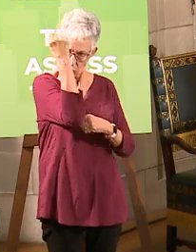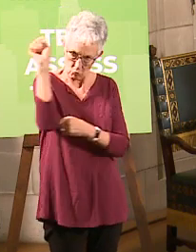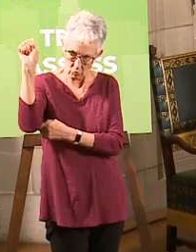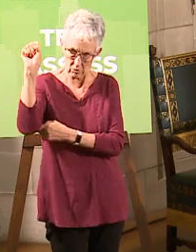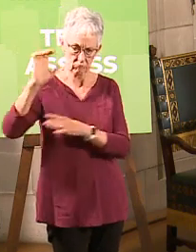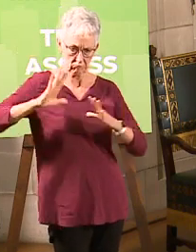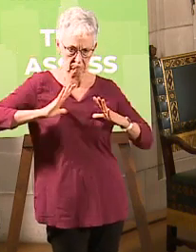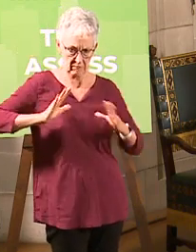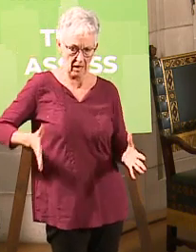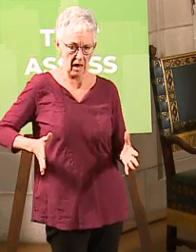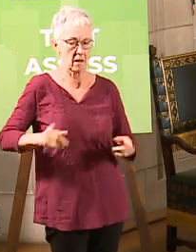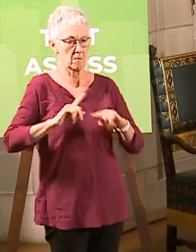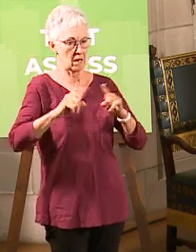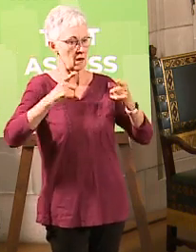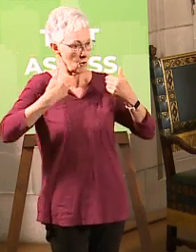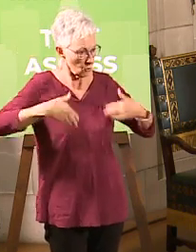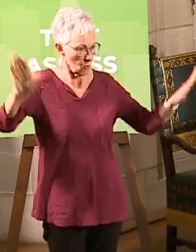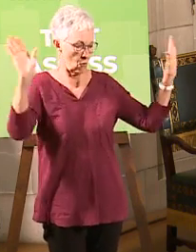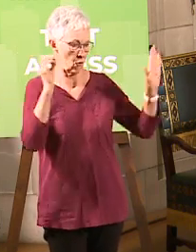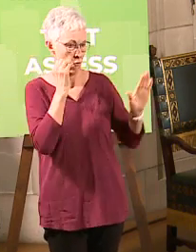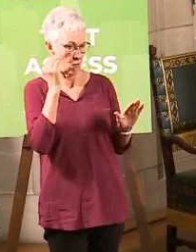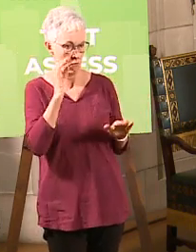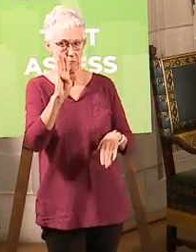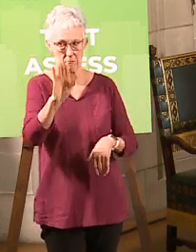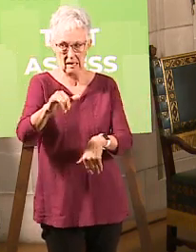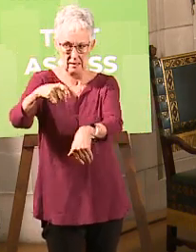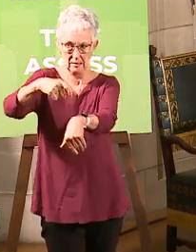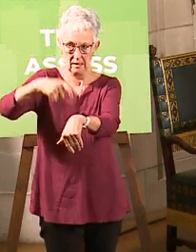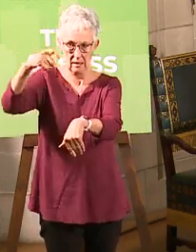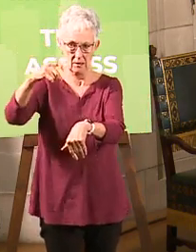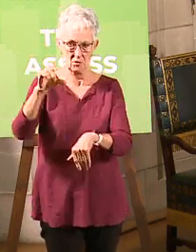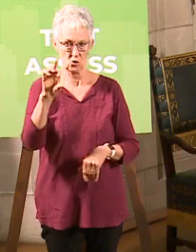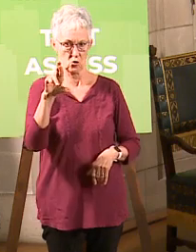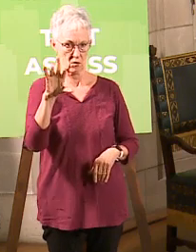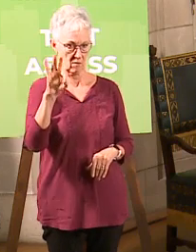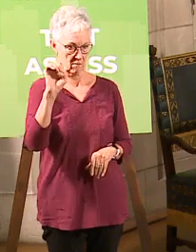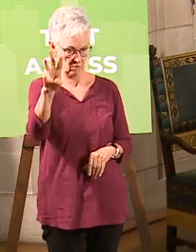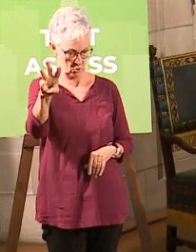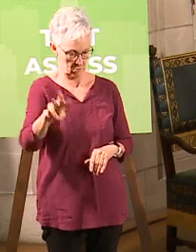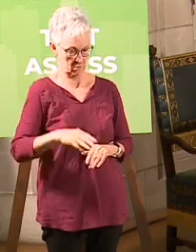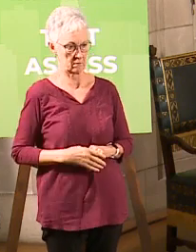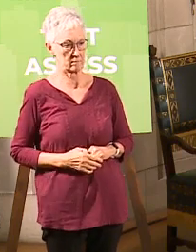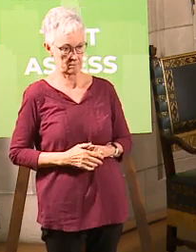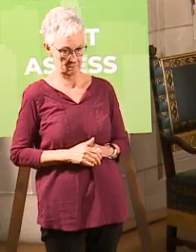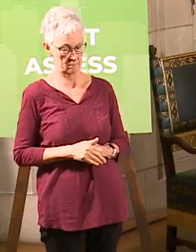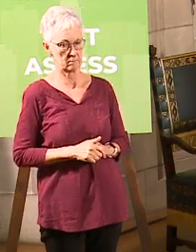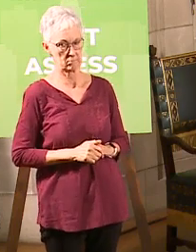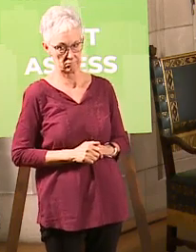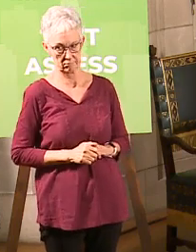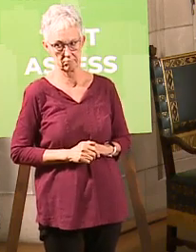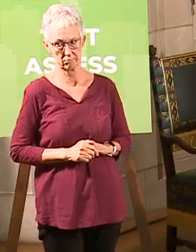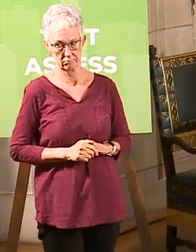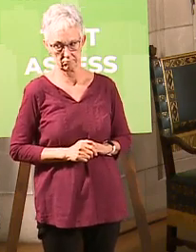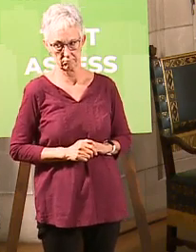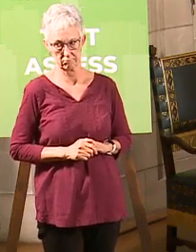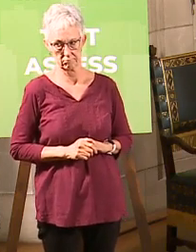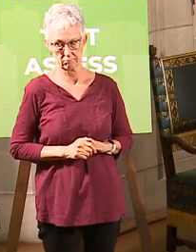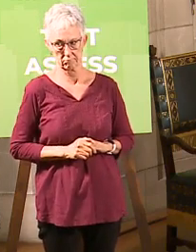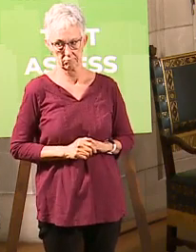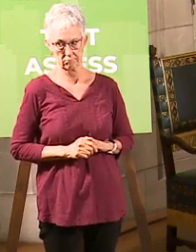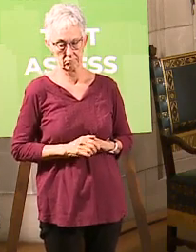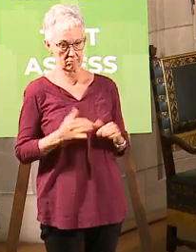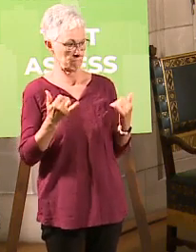rights. It's right that they do that. But please do it in a peaceful way. And we will have curfews in both Omaha